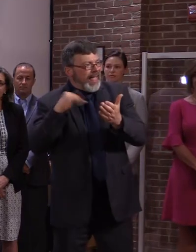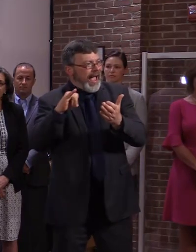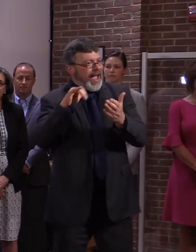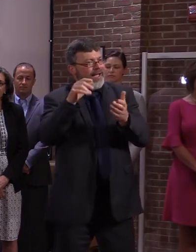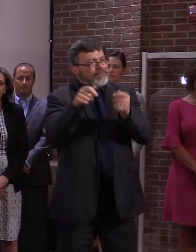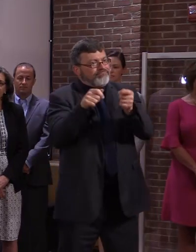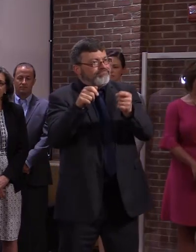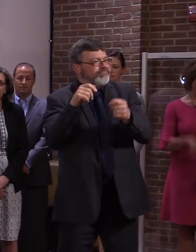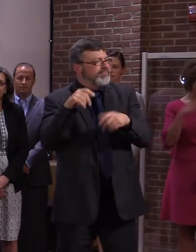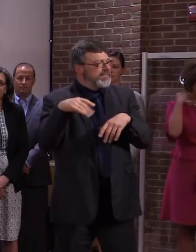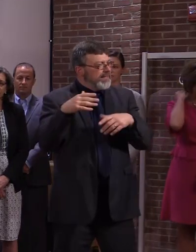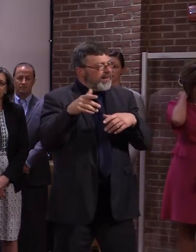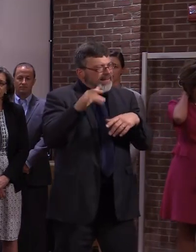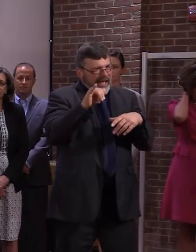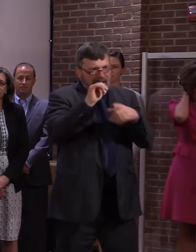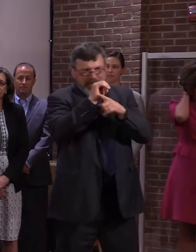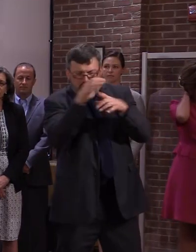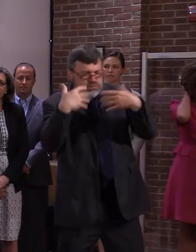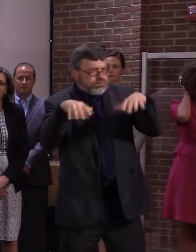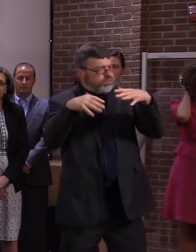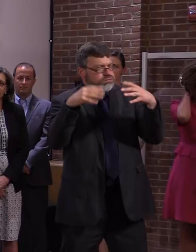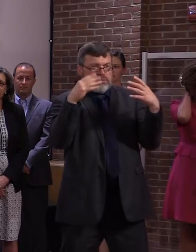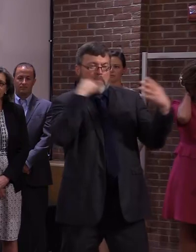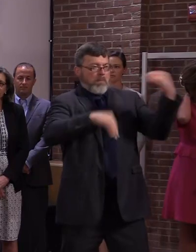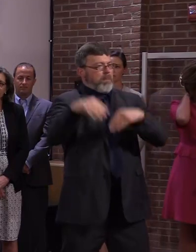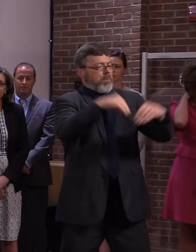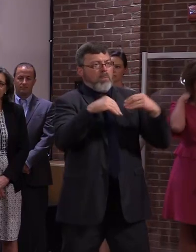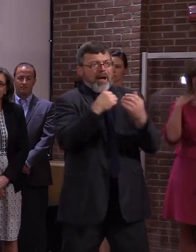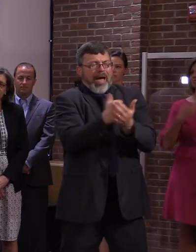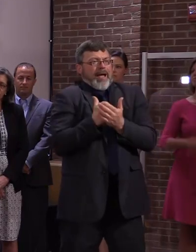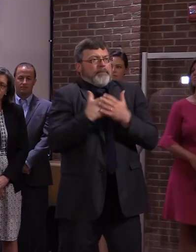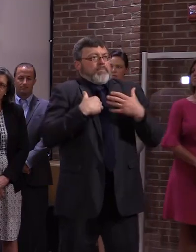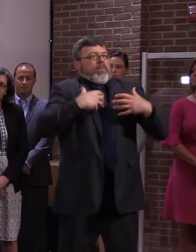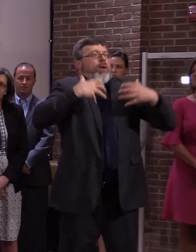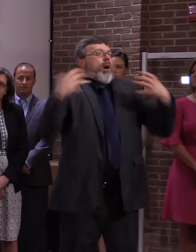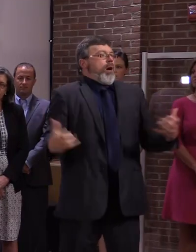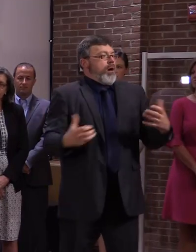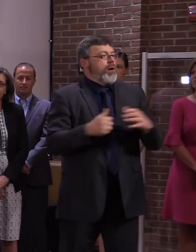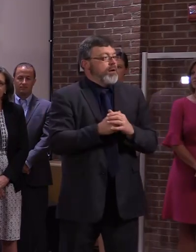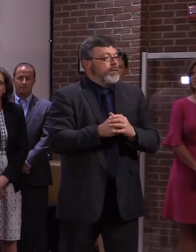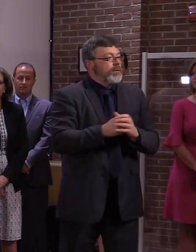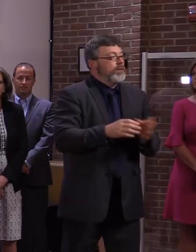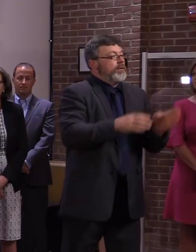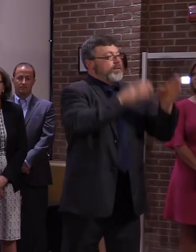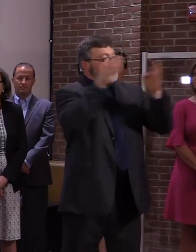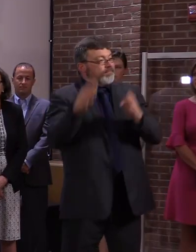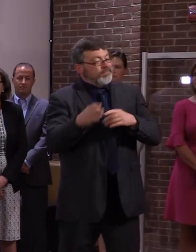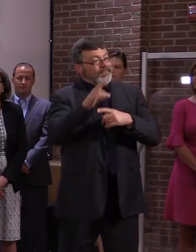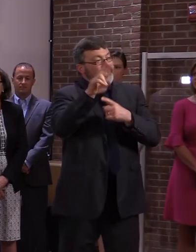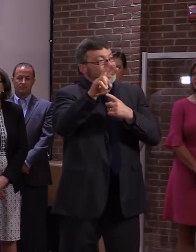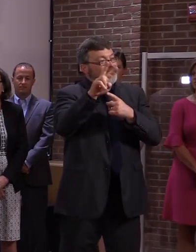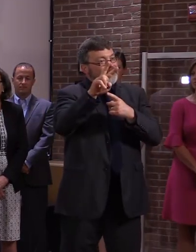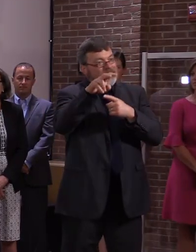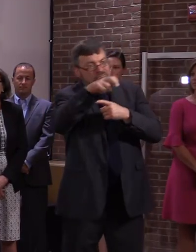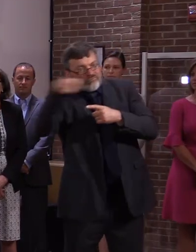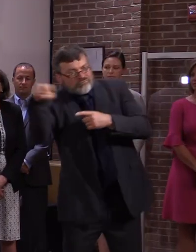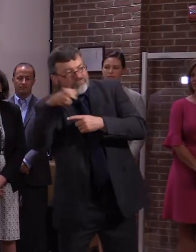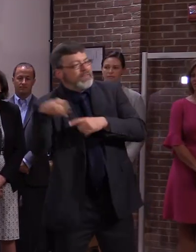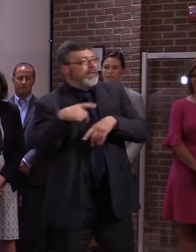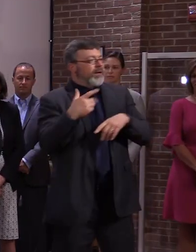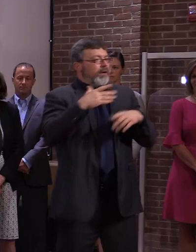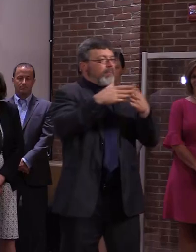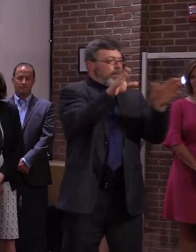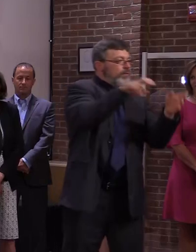on. From digital services to VTrans and public service, to labor and ag, BGS, tax